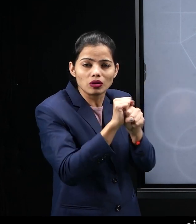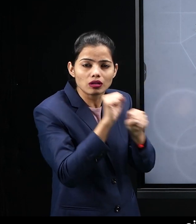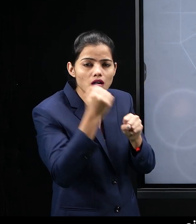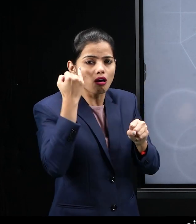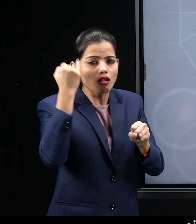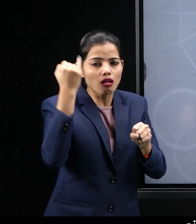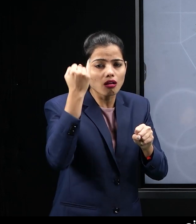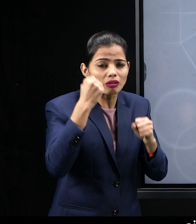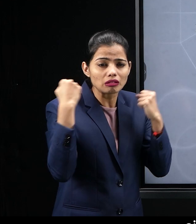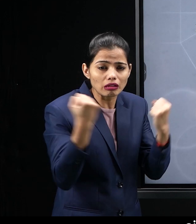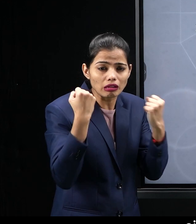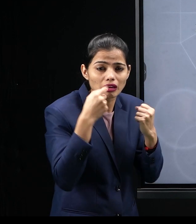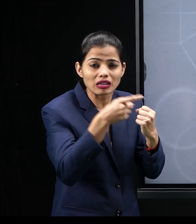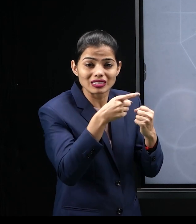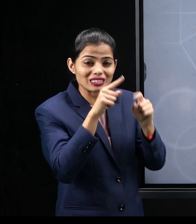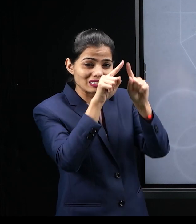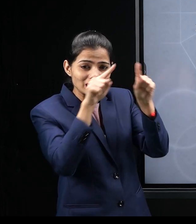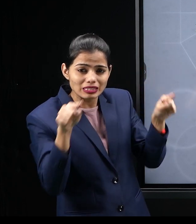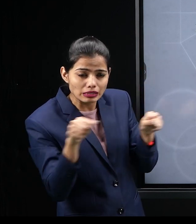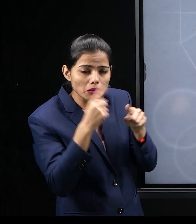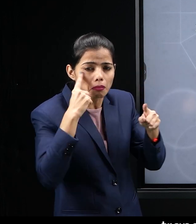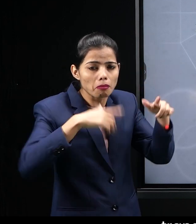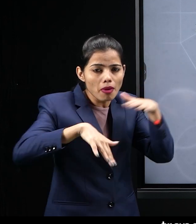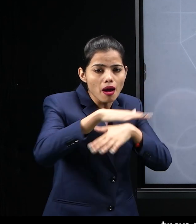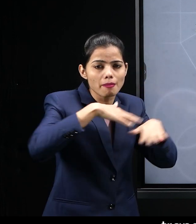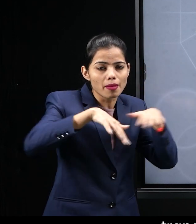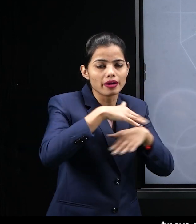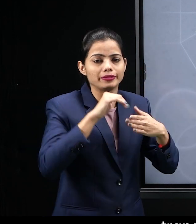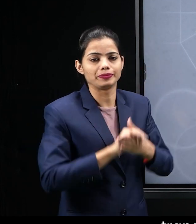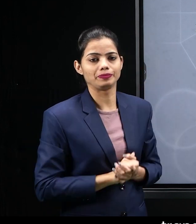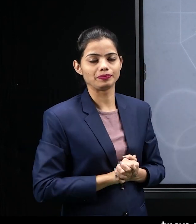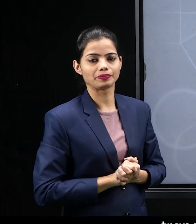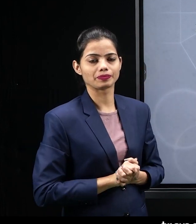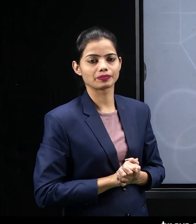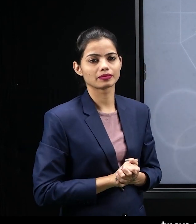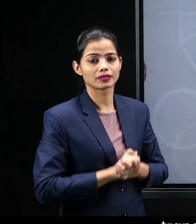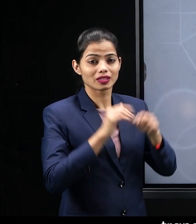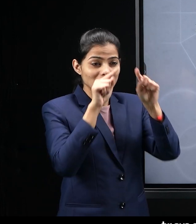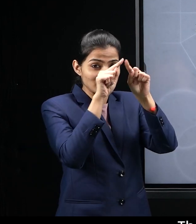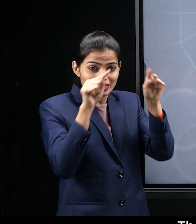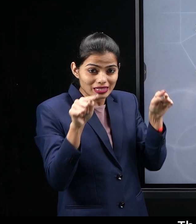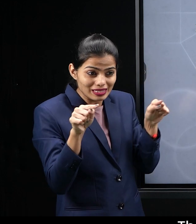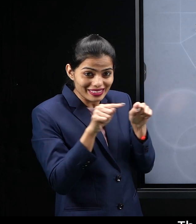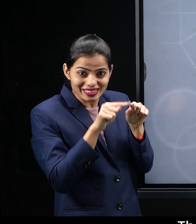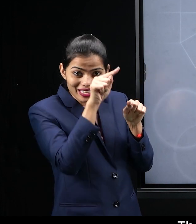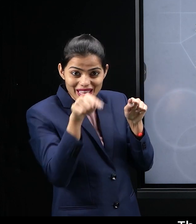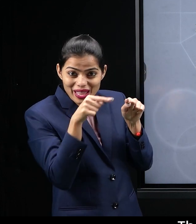their area of work deals with surveying, transportation, and urban planning. The triangle